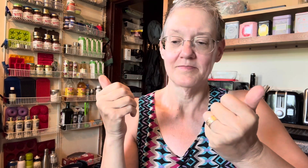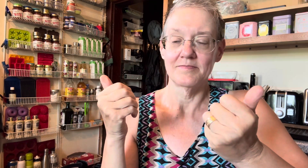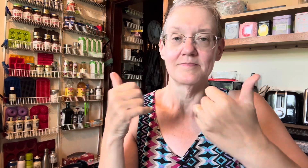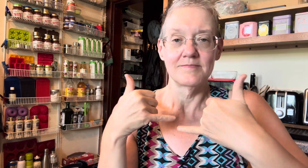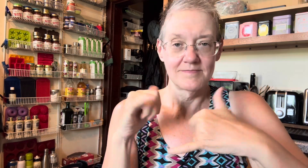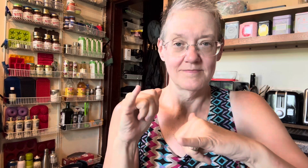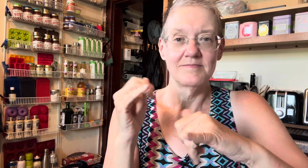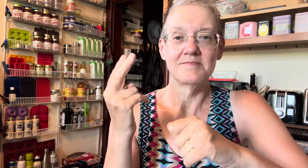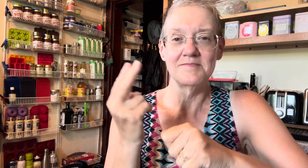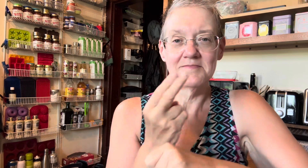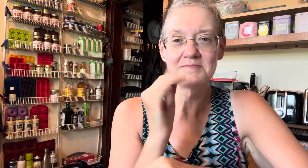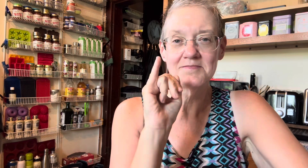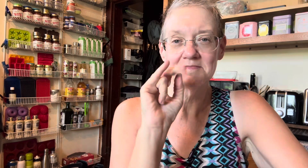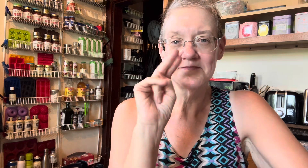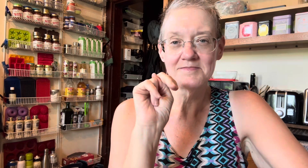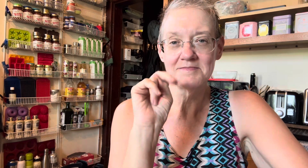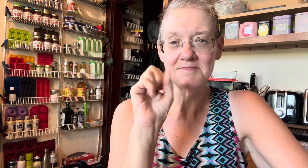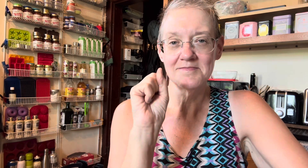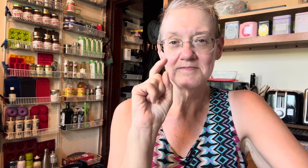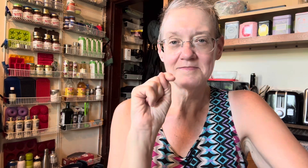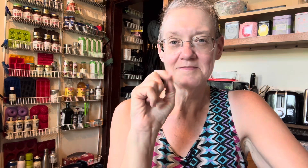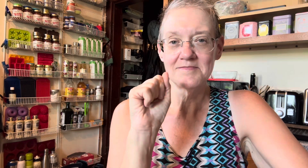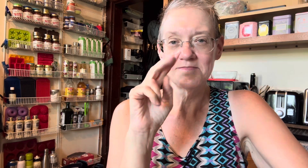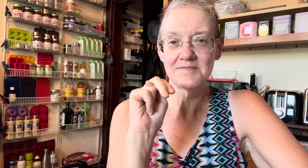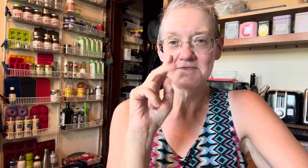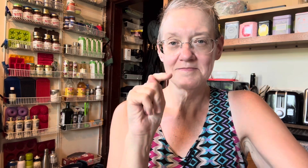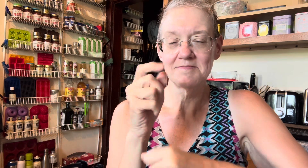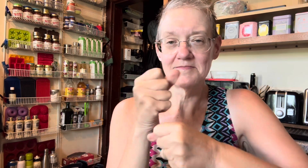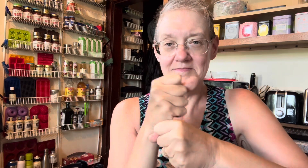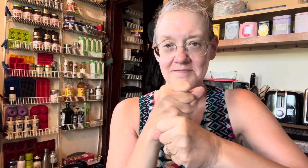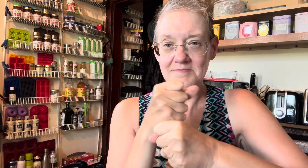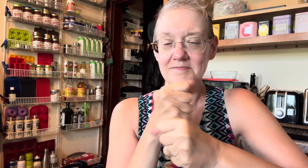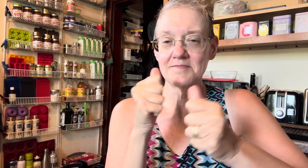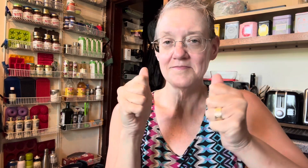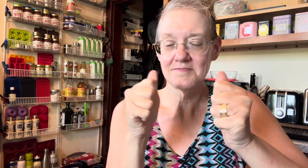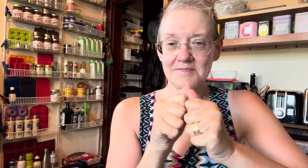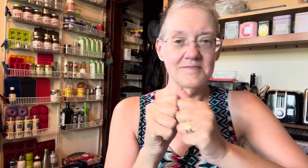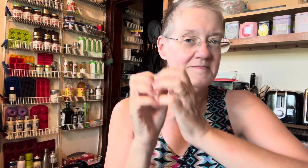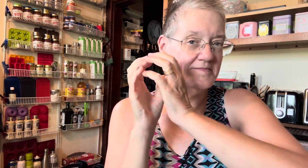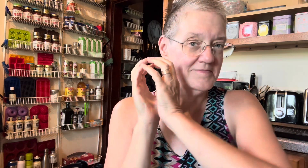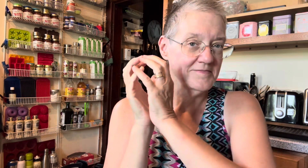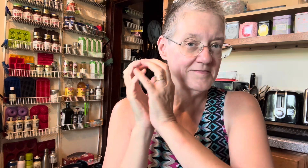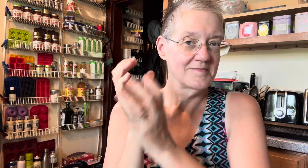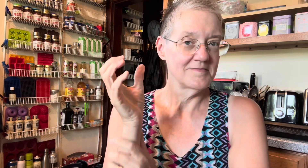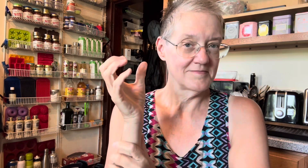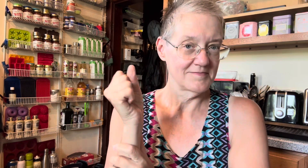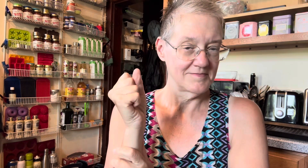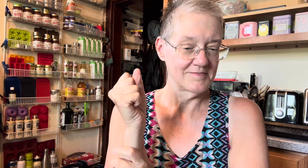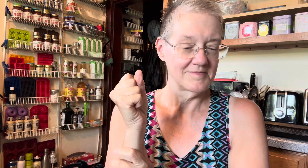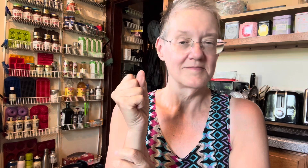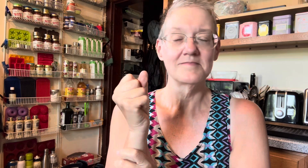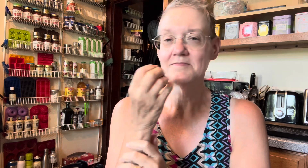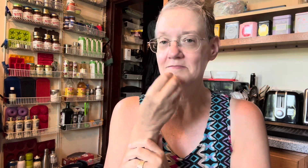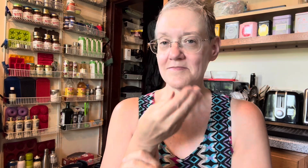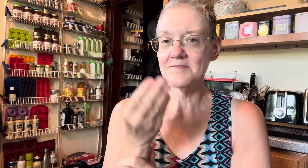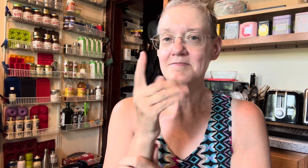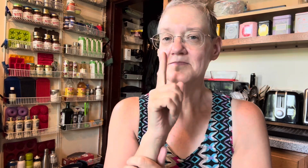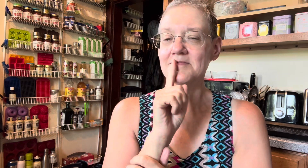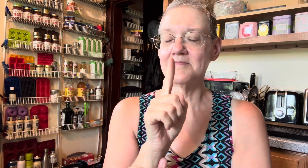So we're still sleeping separate. So I'm still using instant coffee like I did at the hospital with my coconut